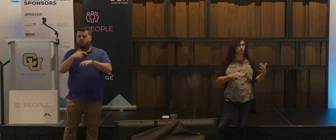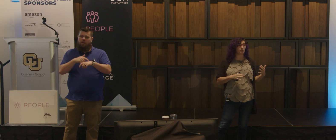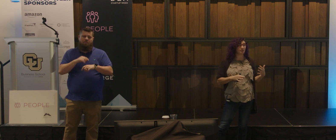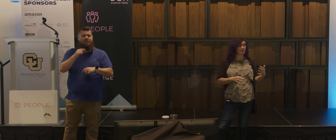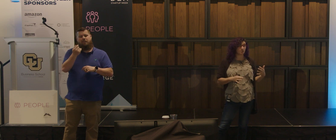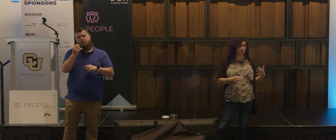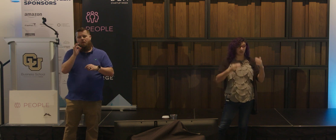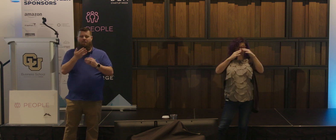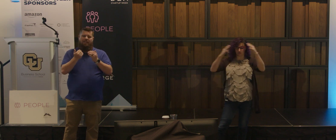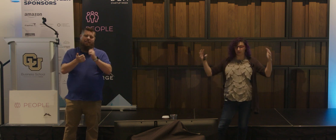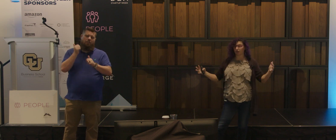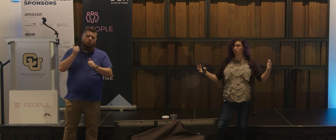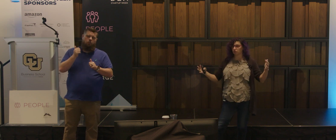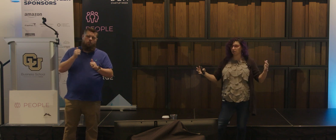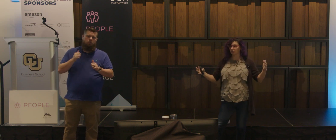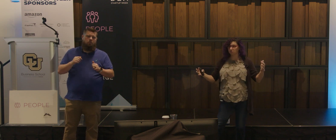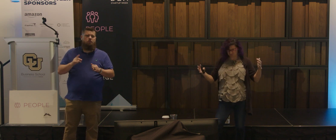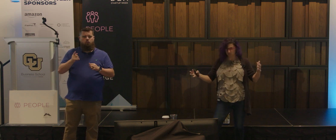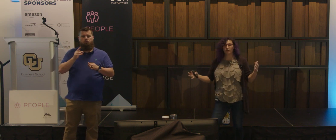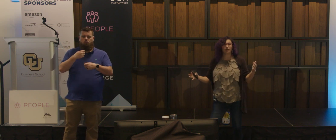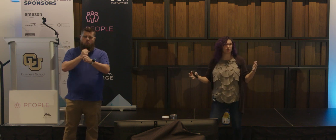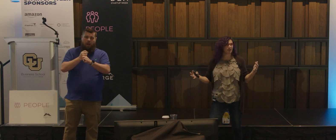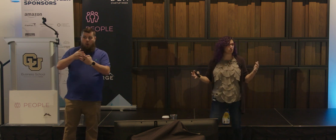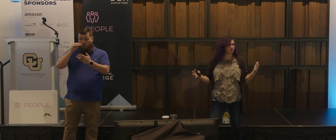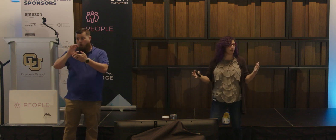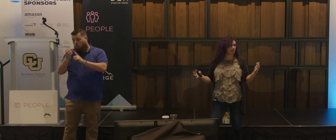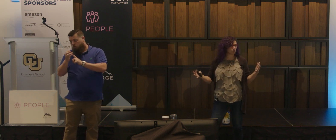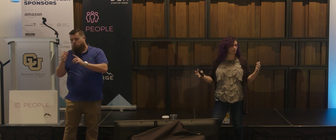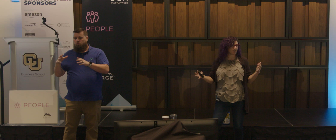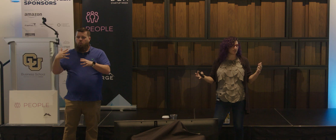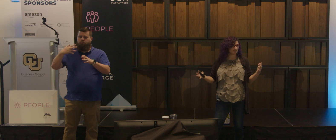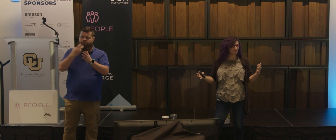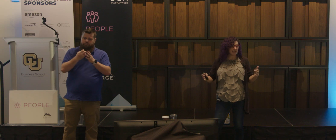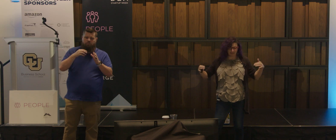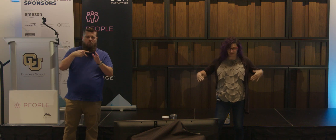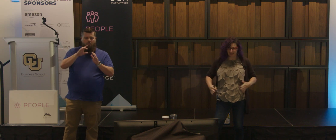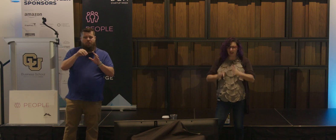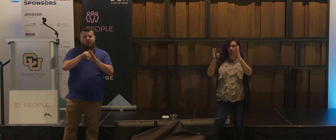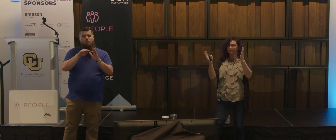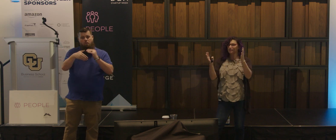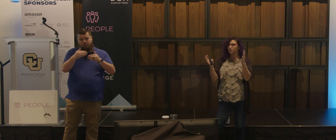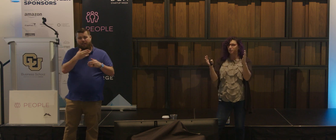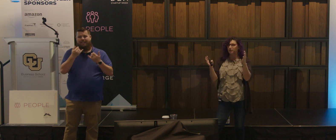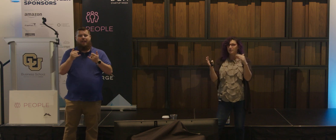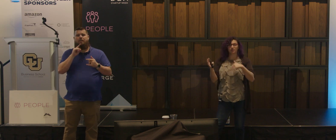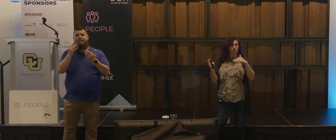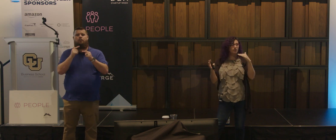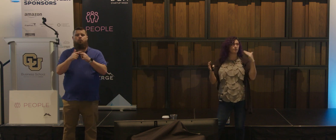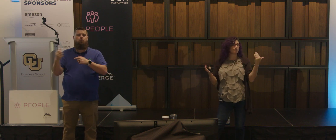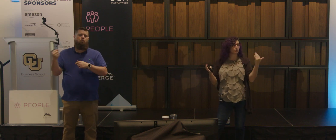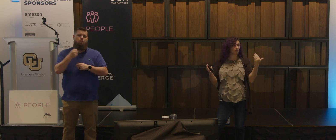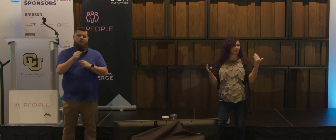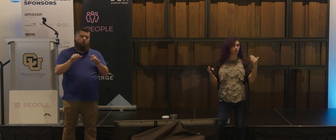So that's a little bit of an easier bite of create a learning culture. We built professional development into our process. And then now it's easy to bring people